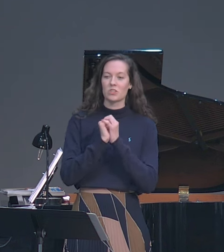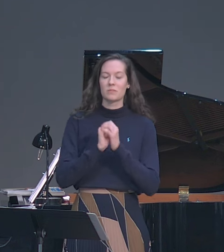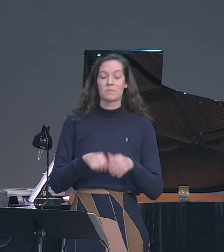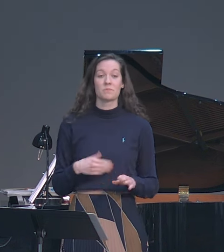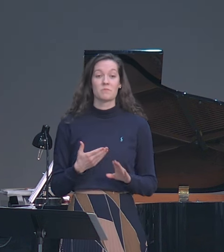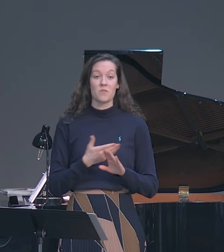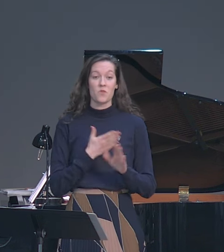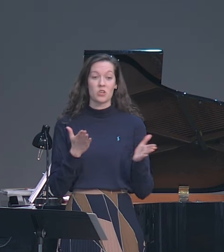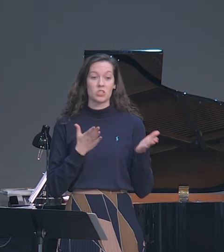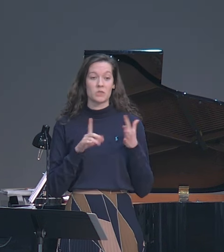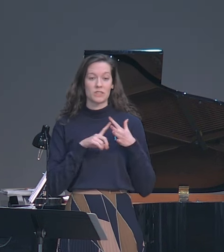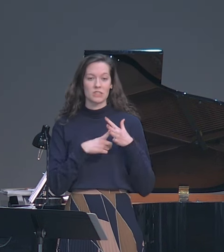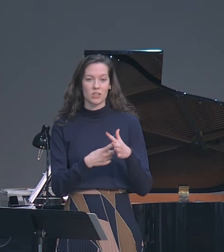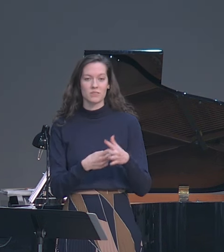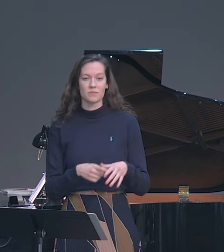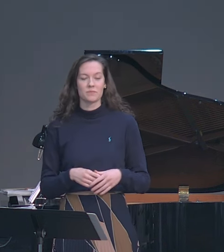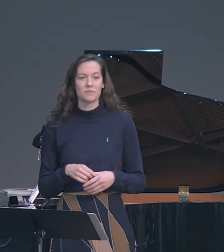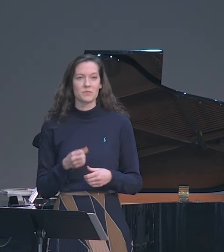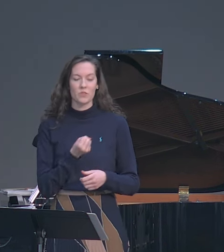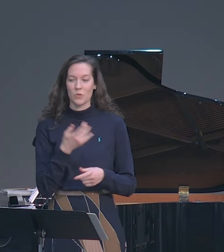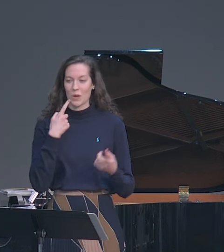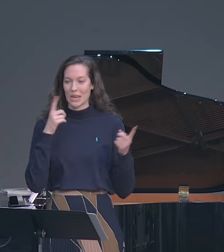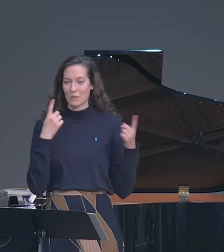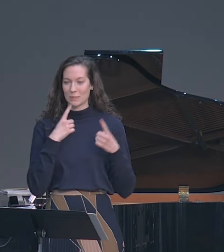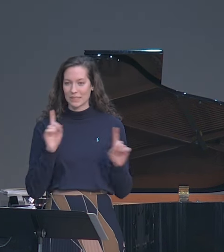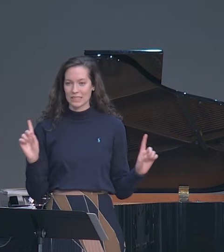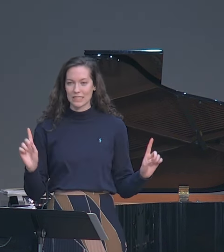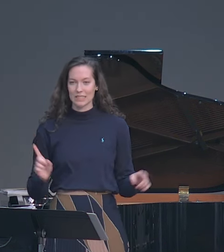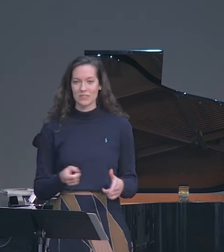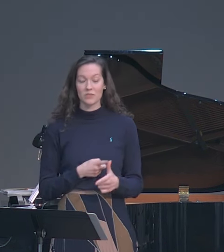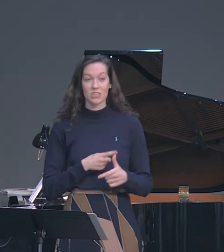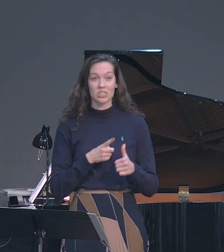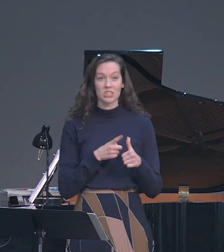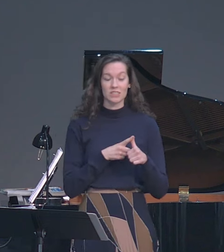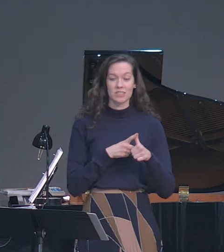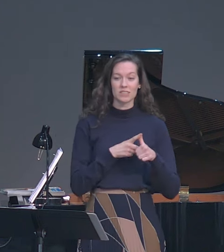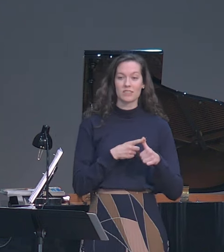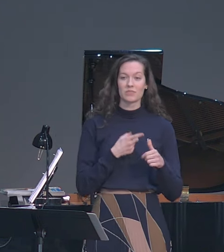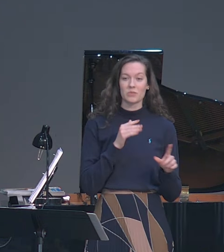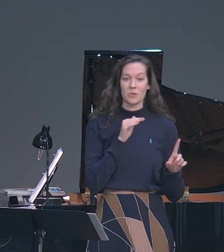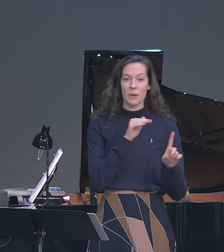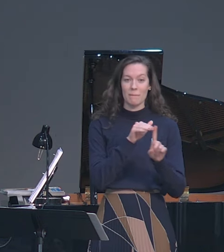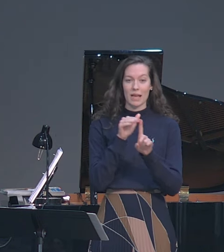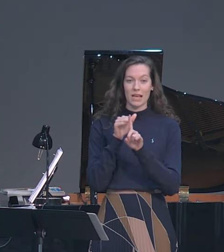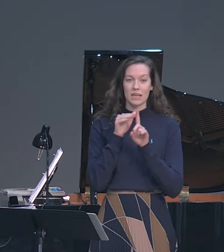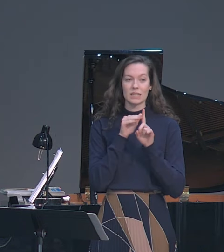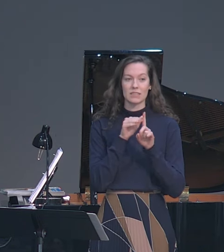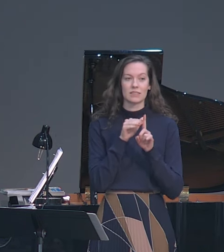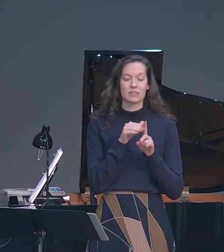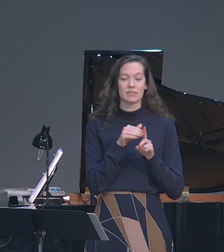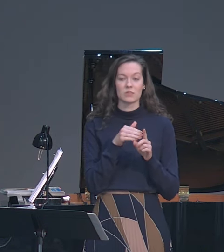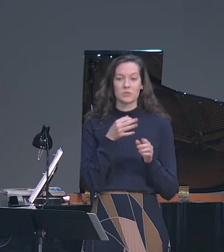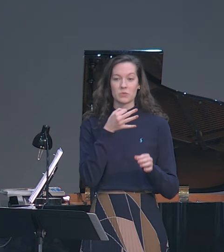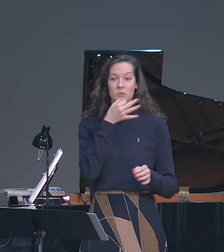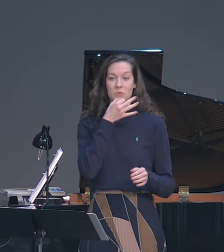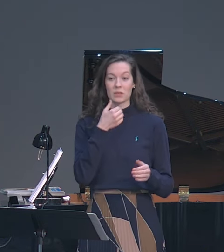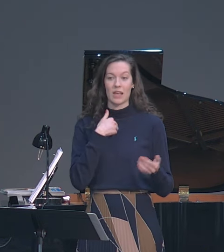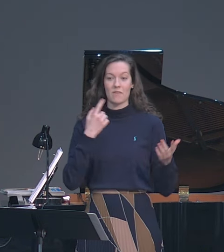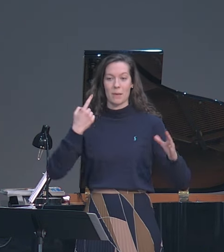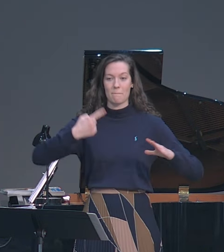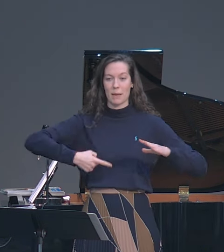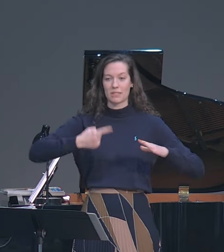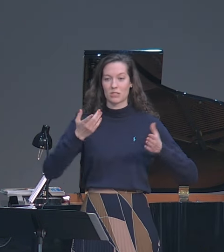begins, let's go over just a couple of announcements. First, I want to remind you that we have a baptismal service coming up next